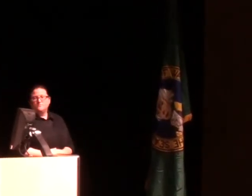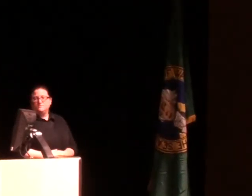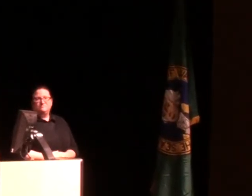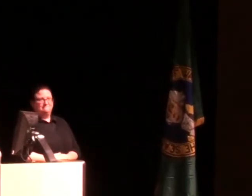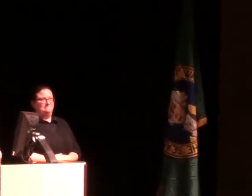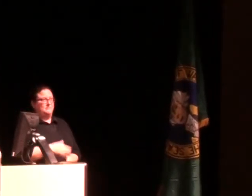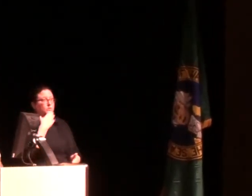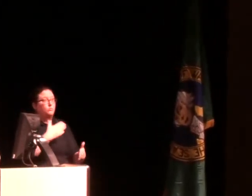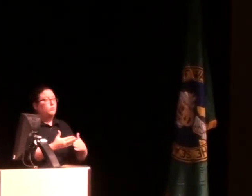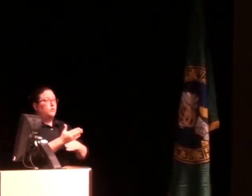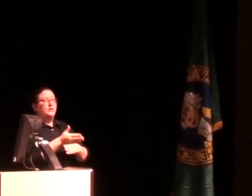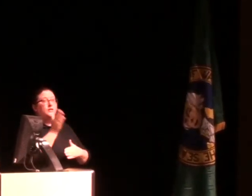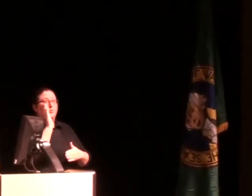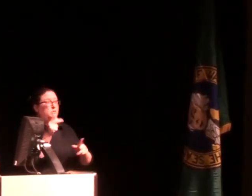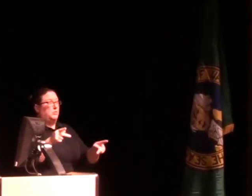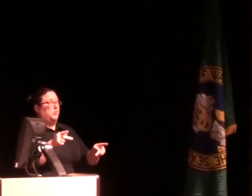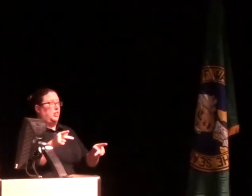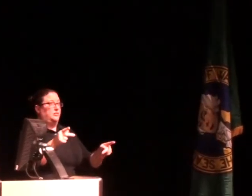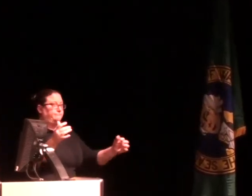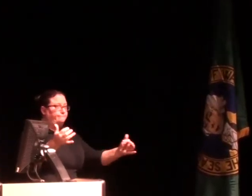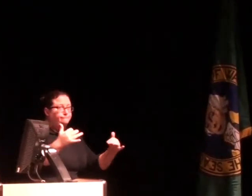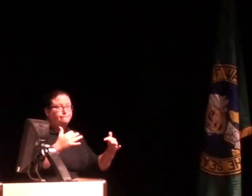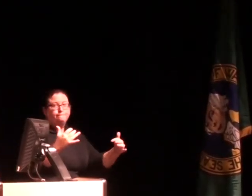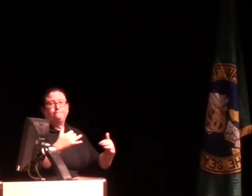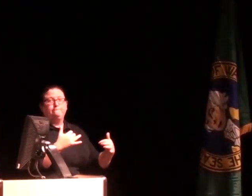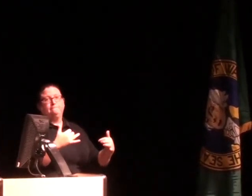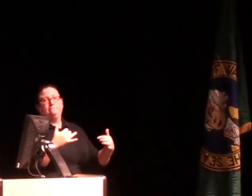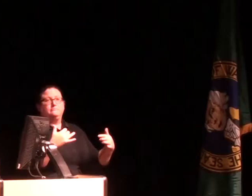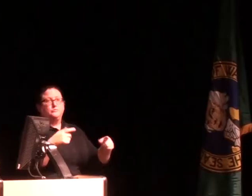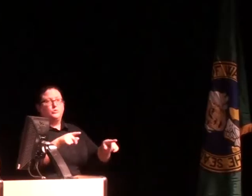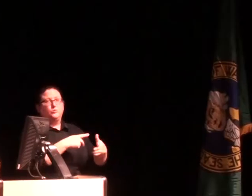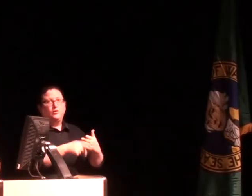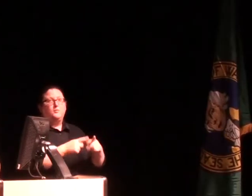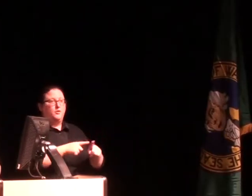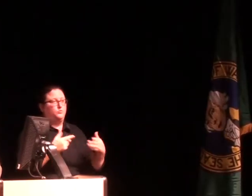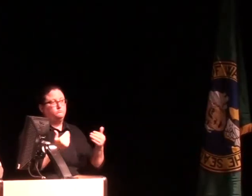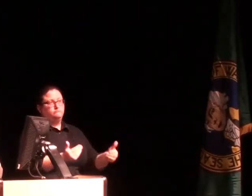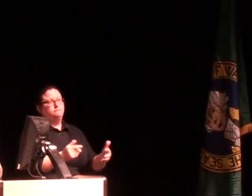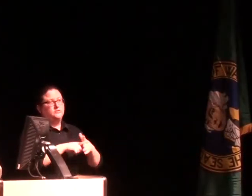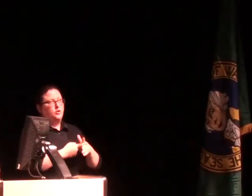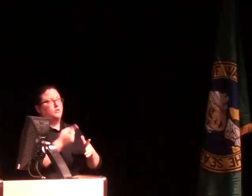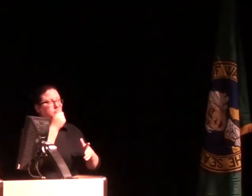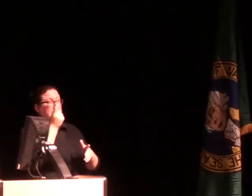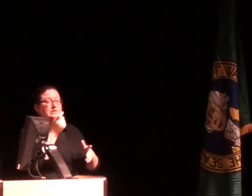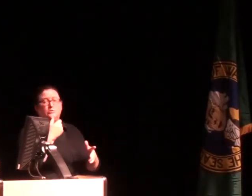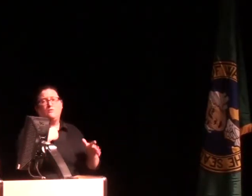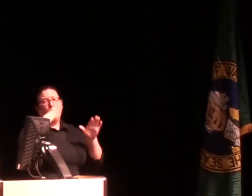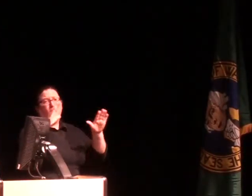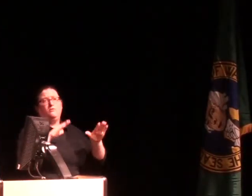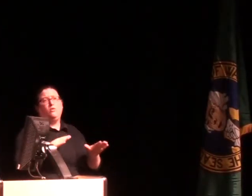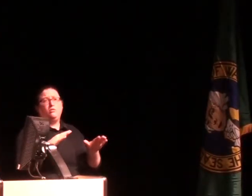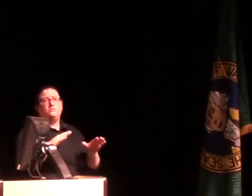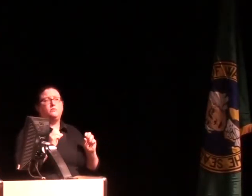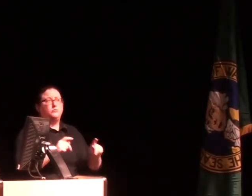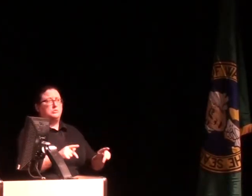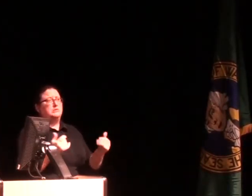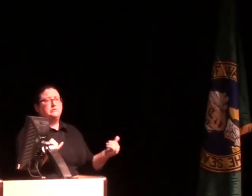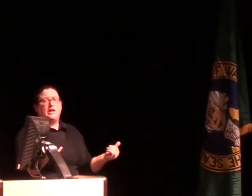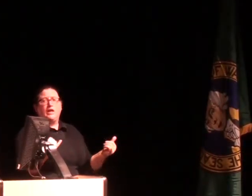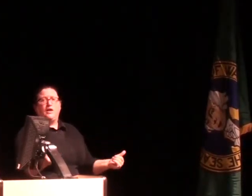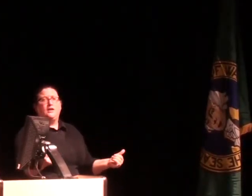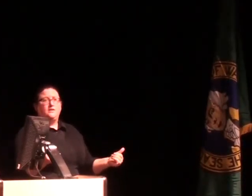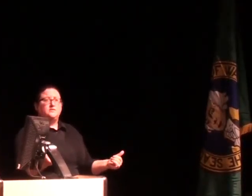Yes, good morning. And there will be people coming in, but let's start the program because we have a very wonderful opportunity today.